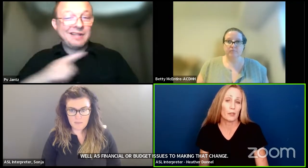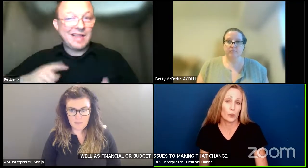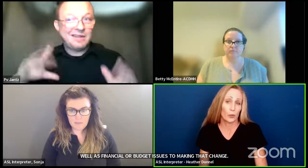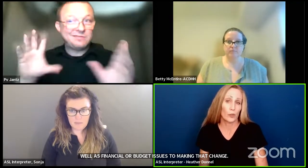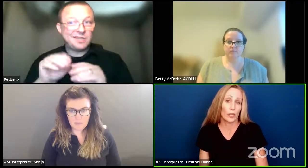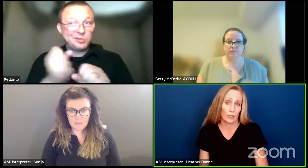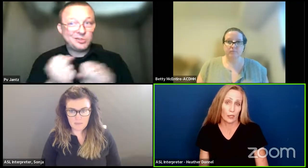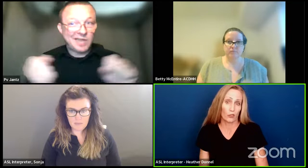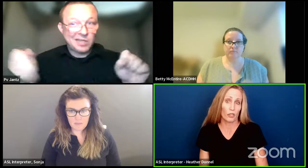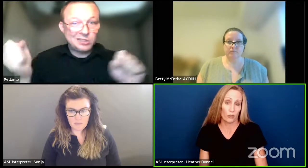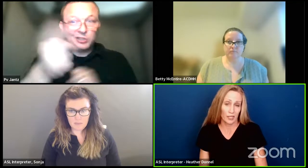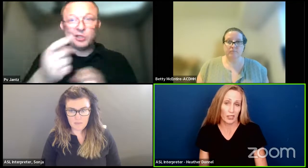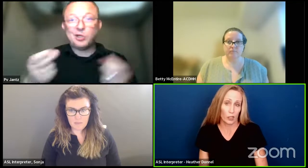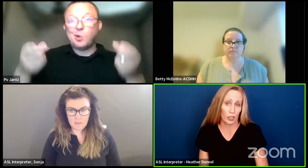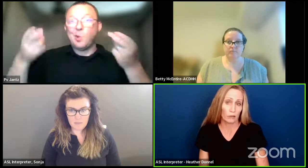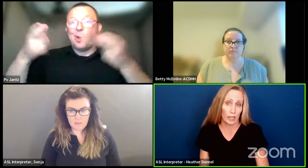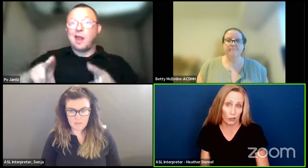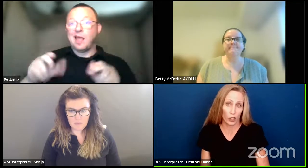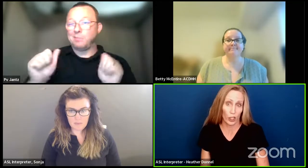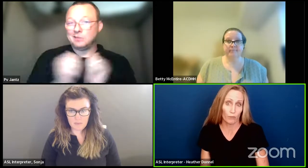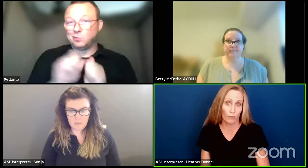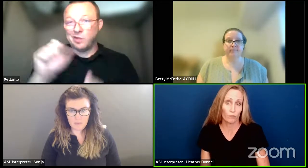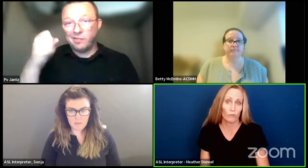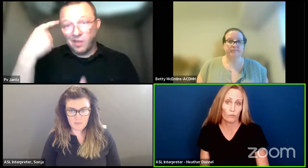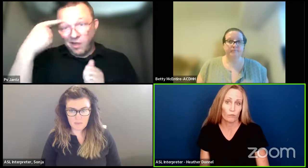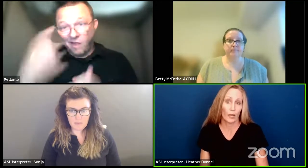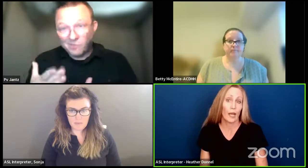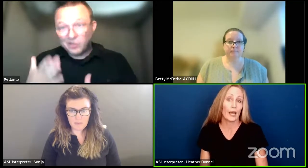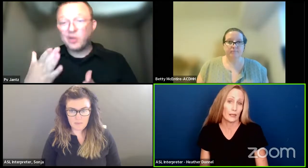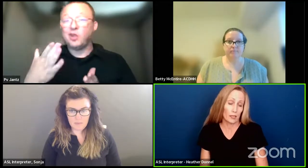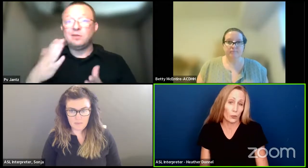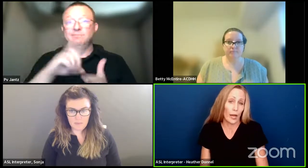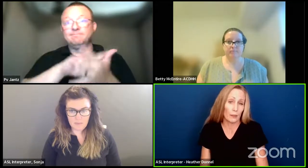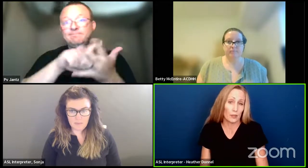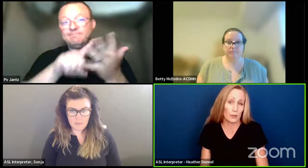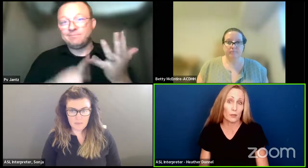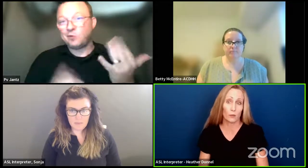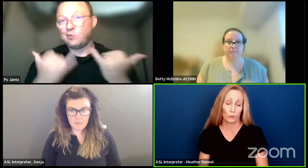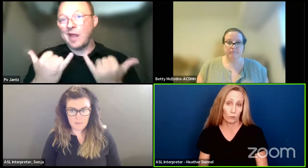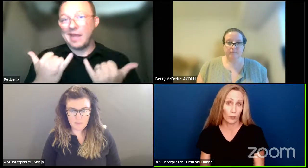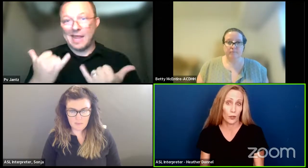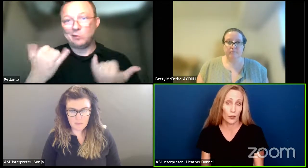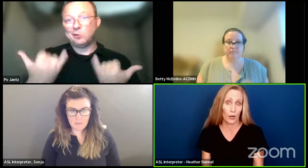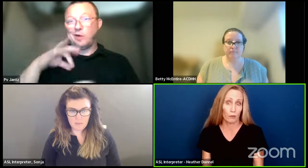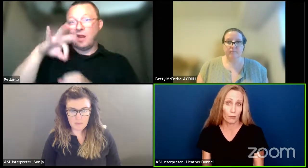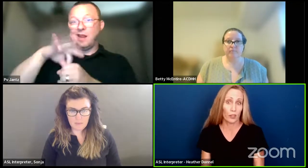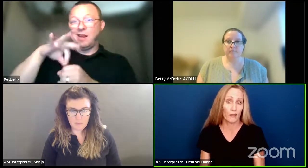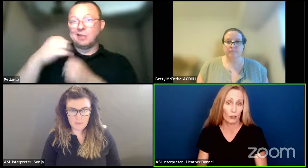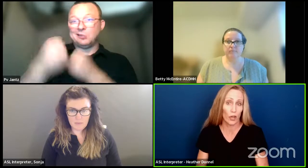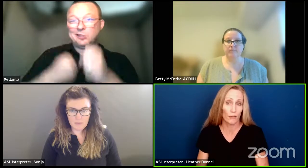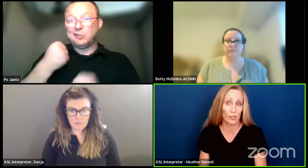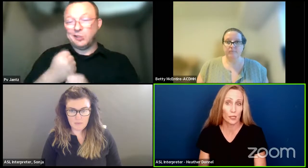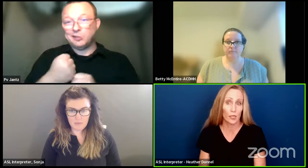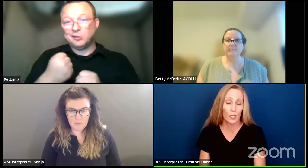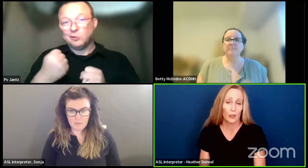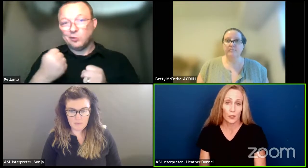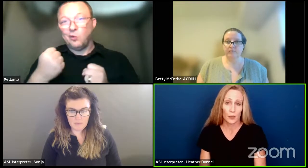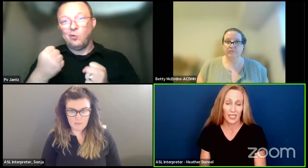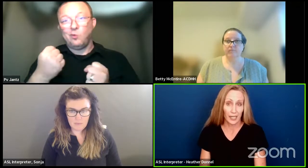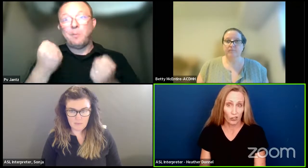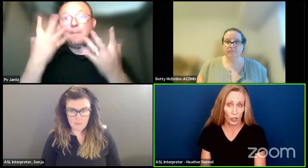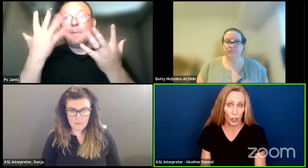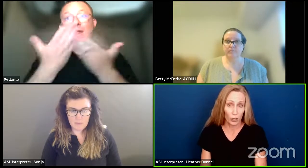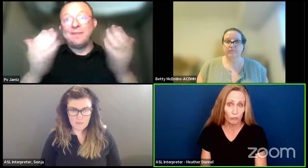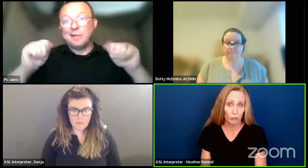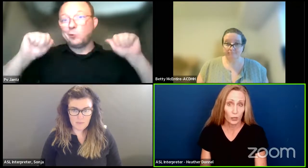what happens with the next legislative session next year, and see what happens within the governor's office. This